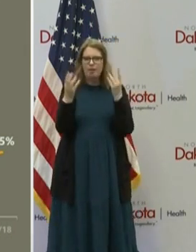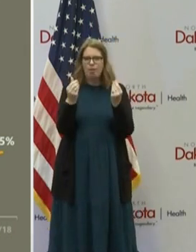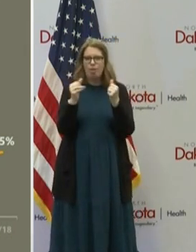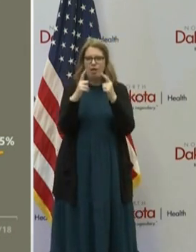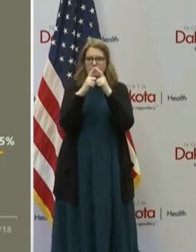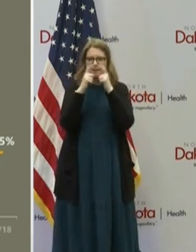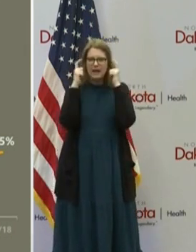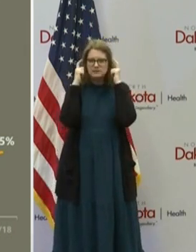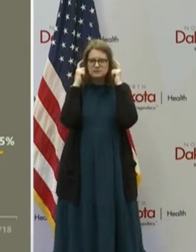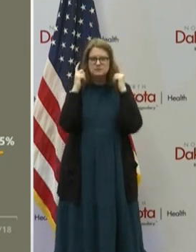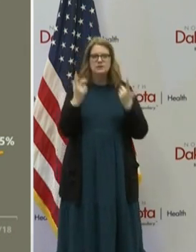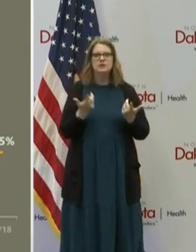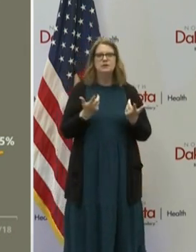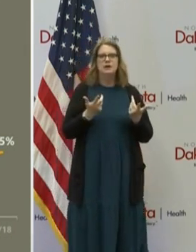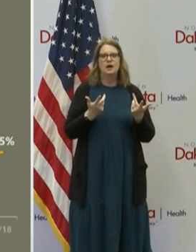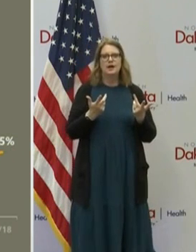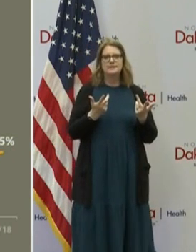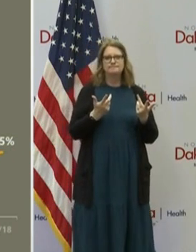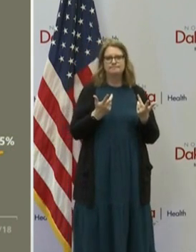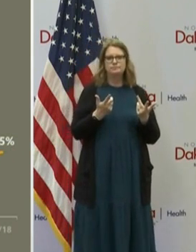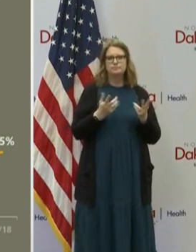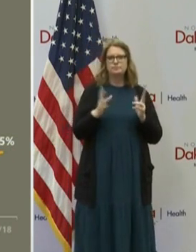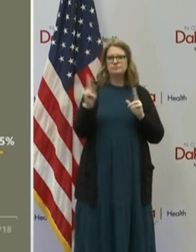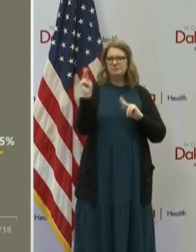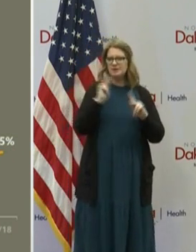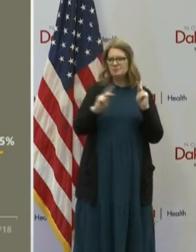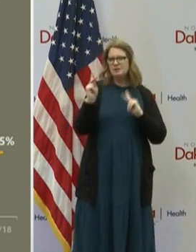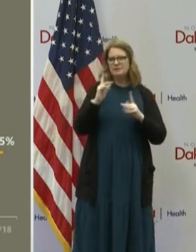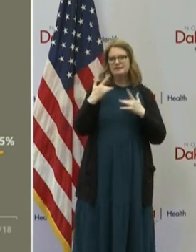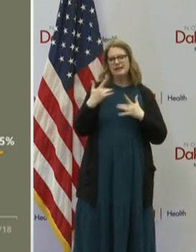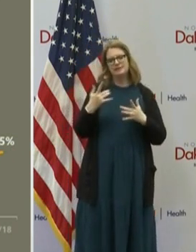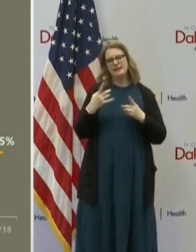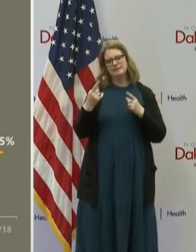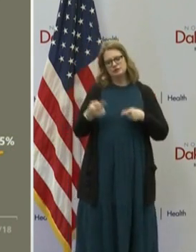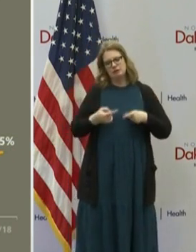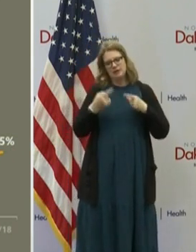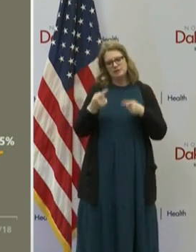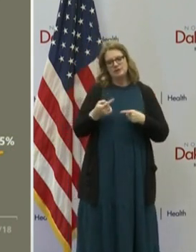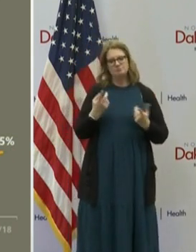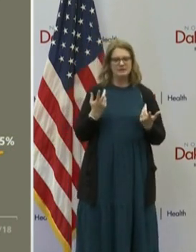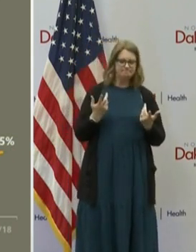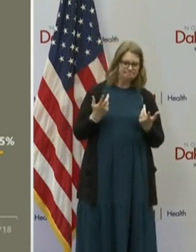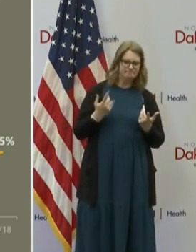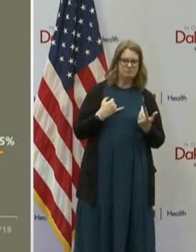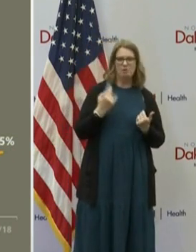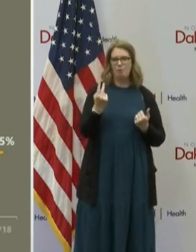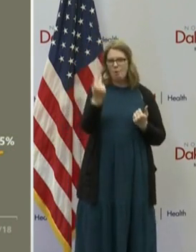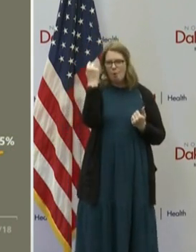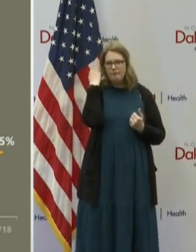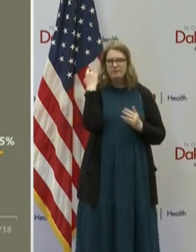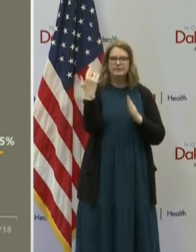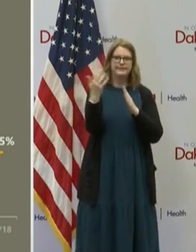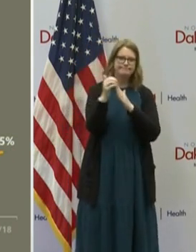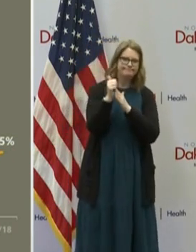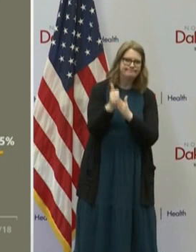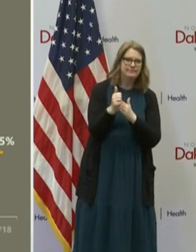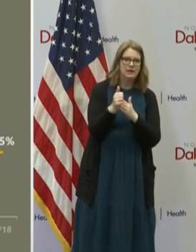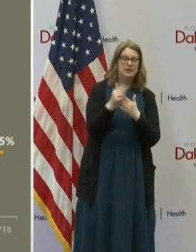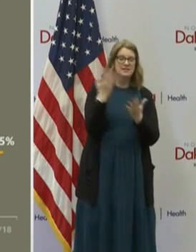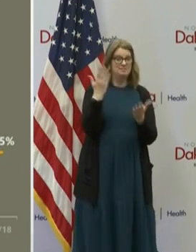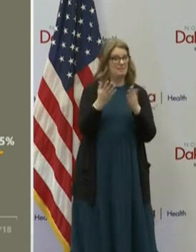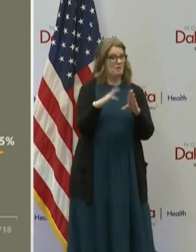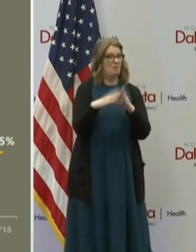that people may find, challenging, but, we'll take a look at the guidelines. And like I said, we may be doing this by county,